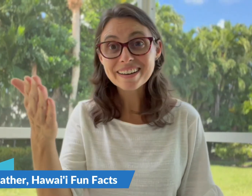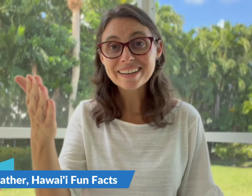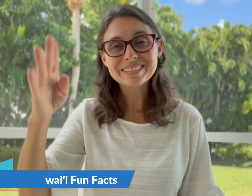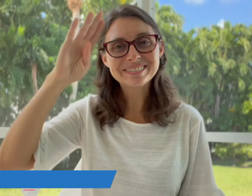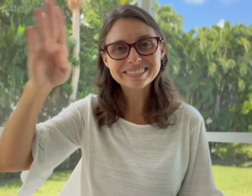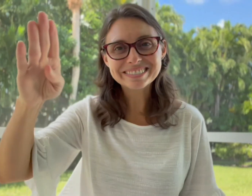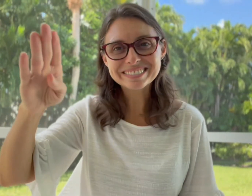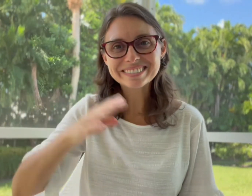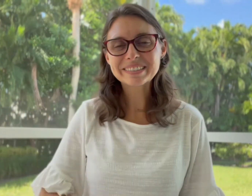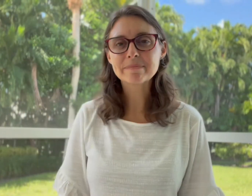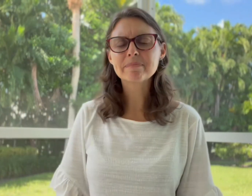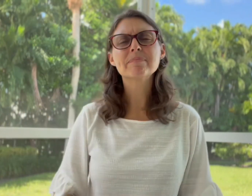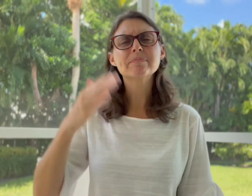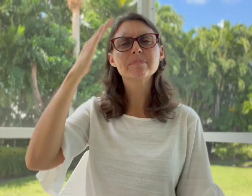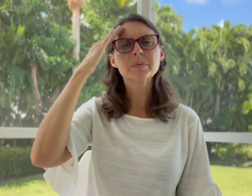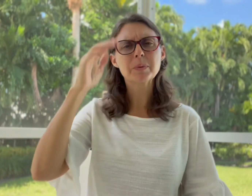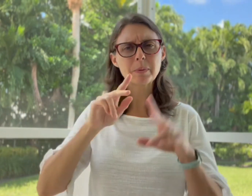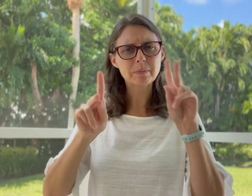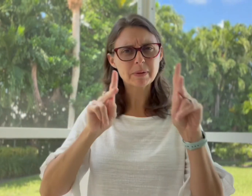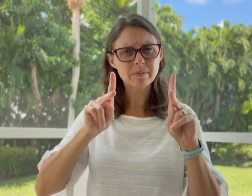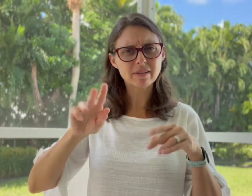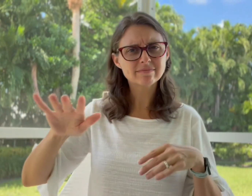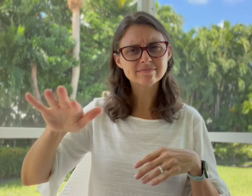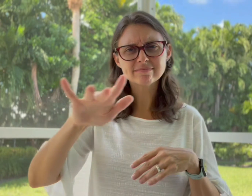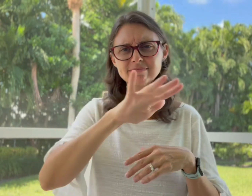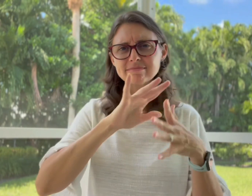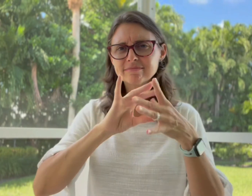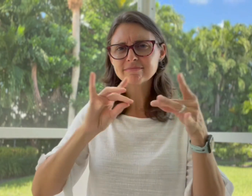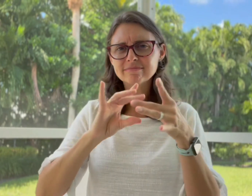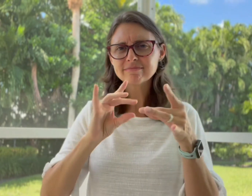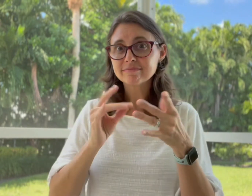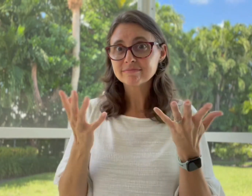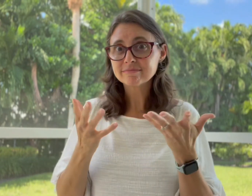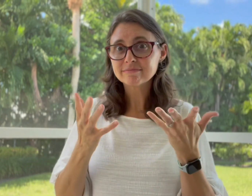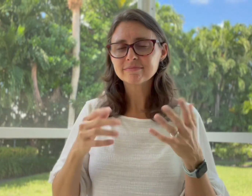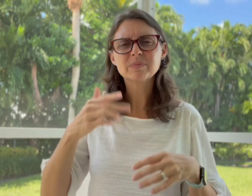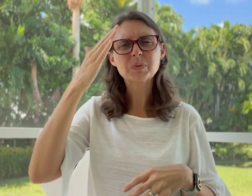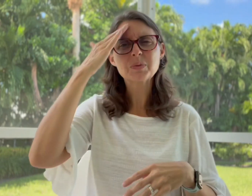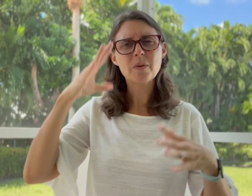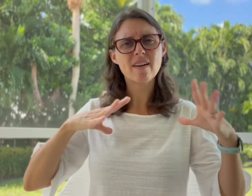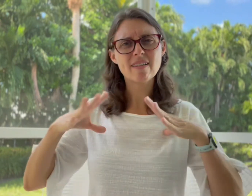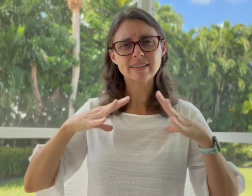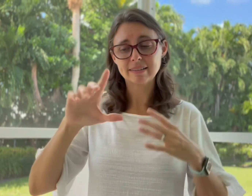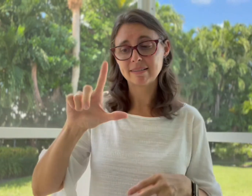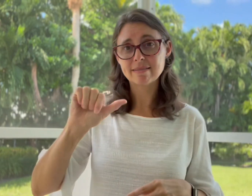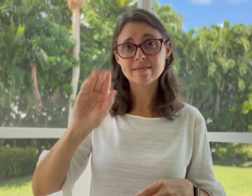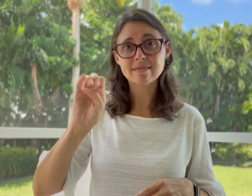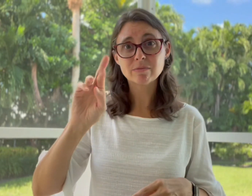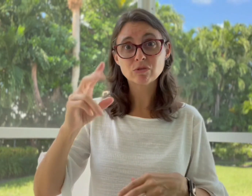Aloha! As you know, people will comment about the last summer holiday,